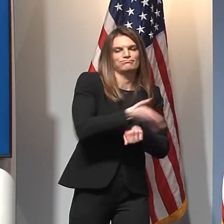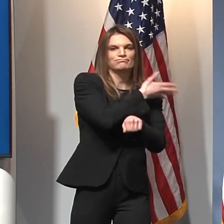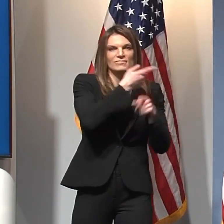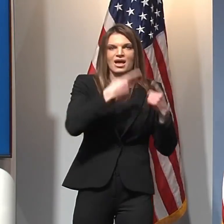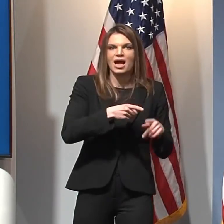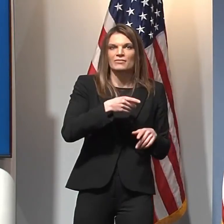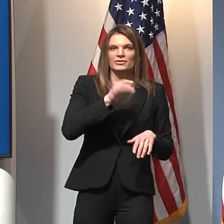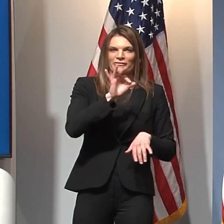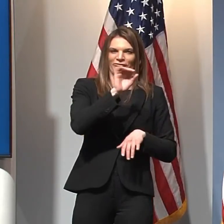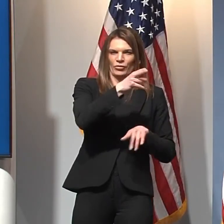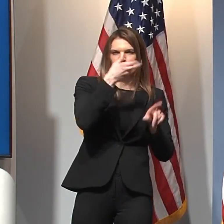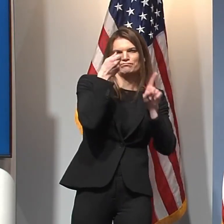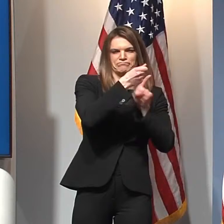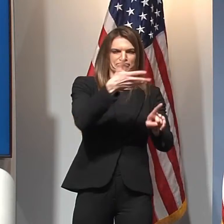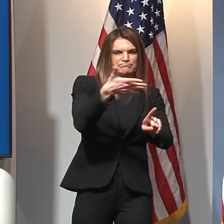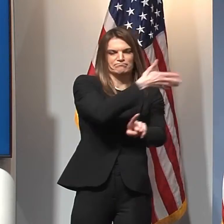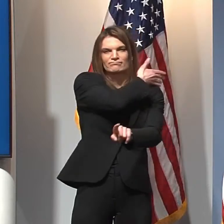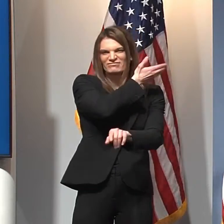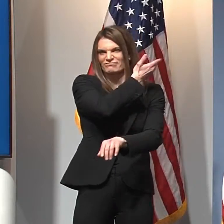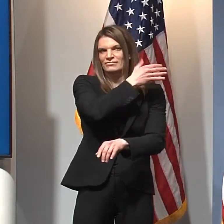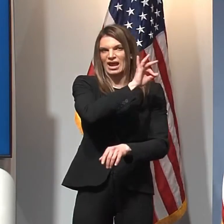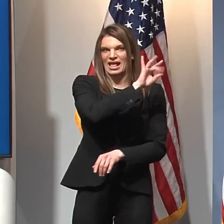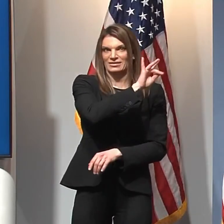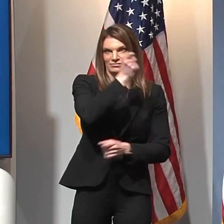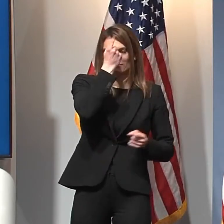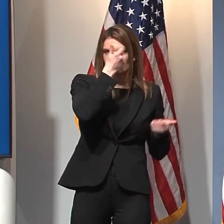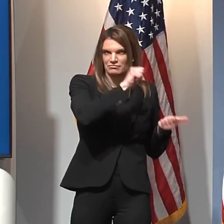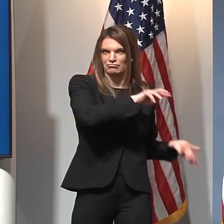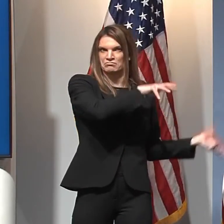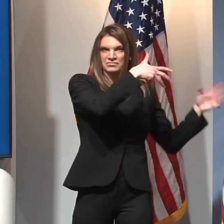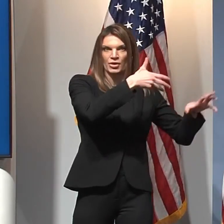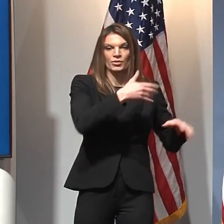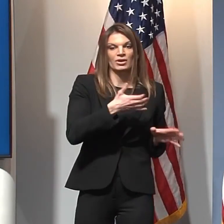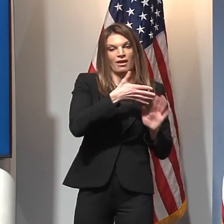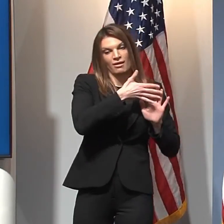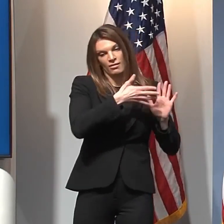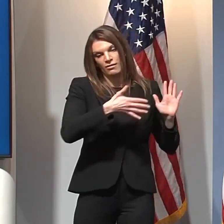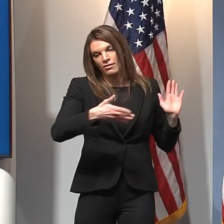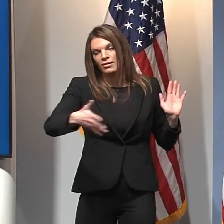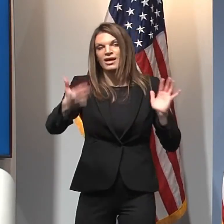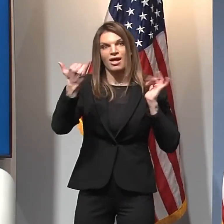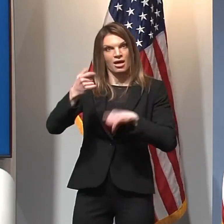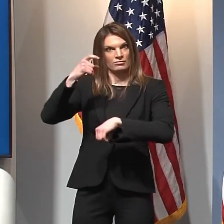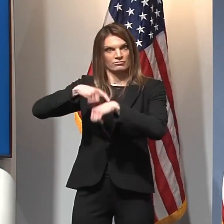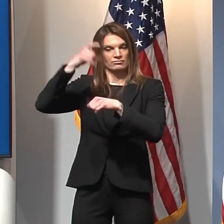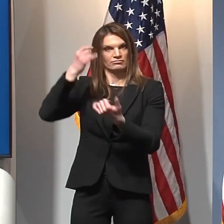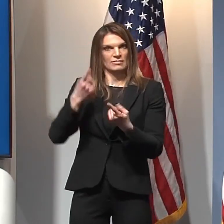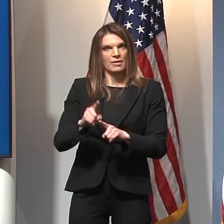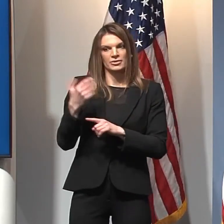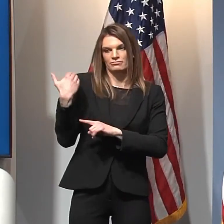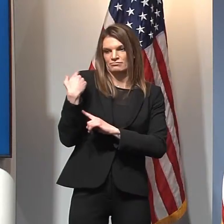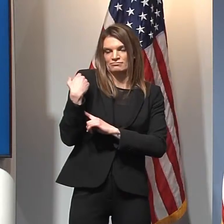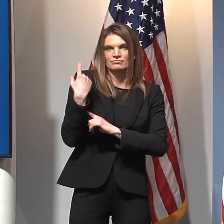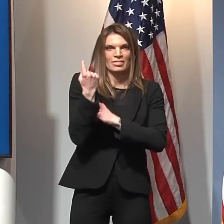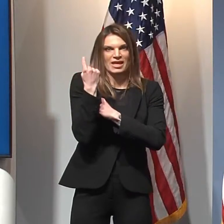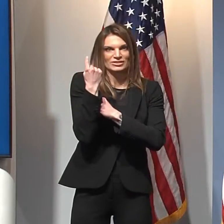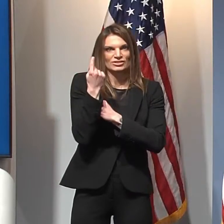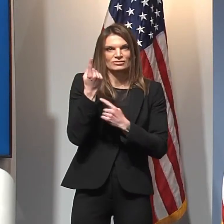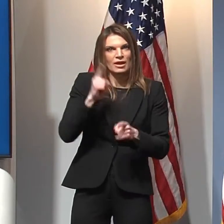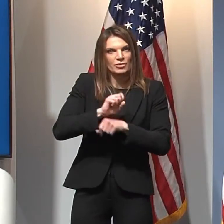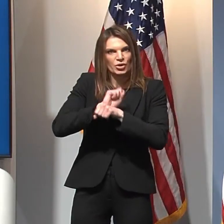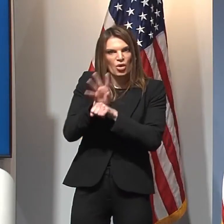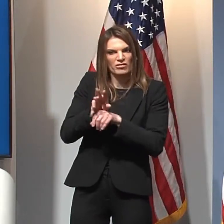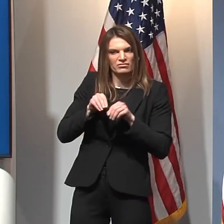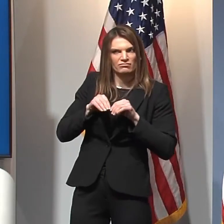We, of course, as a society, as a world, have learned a lot about COVID-19 in the last year. We, at the